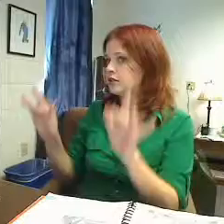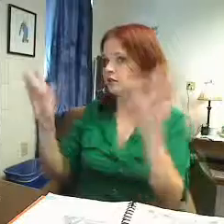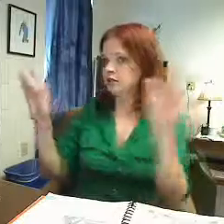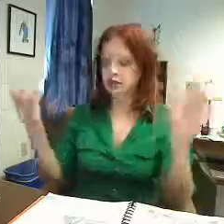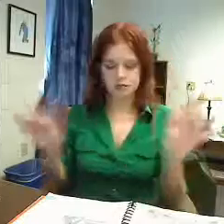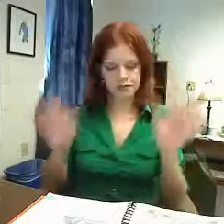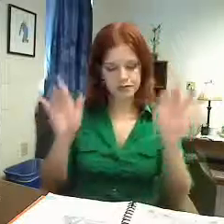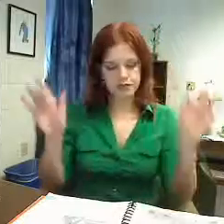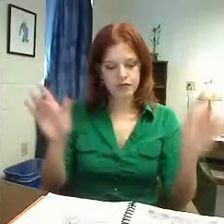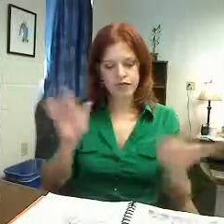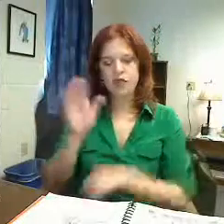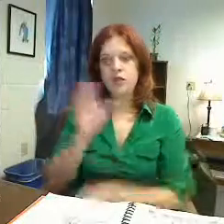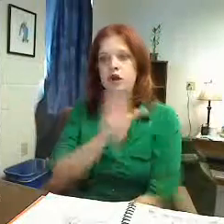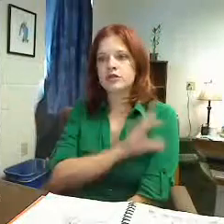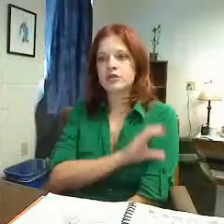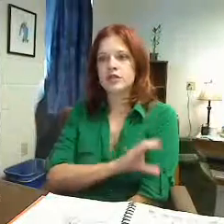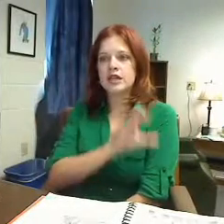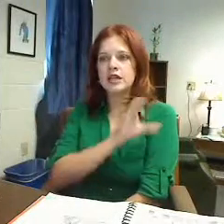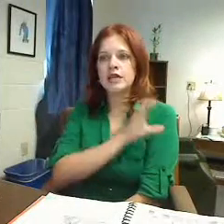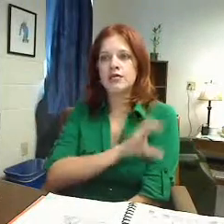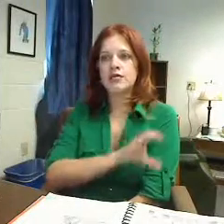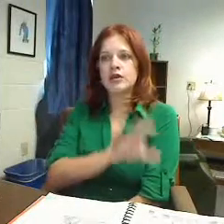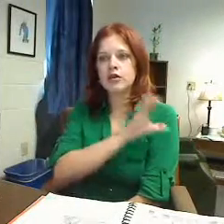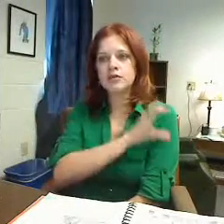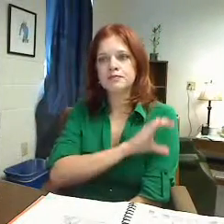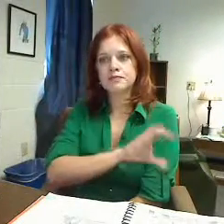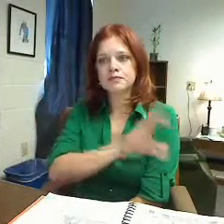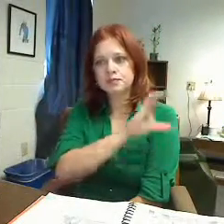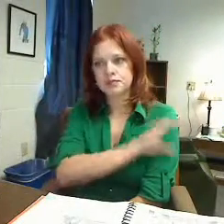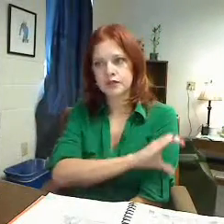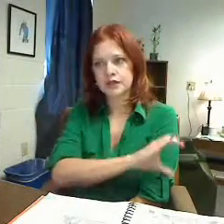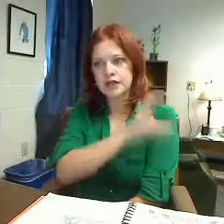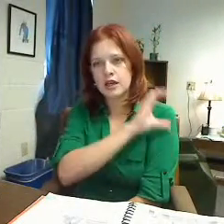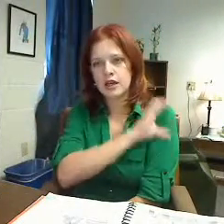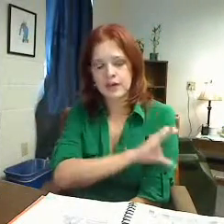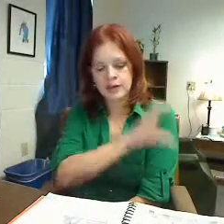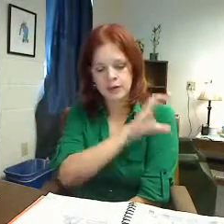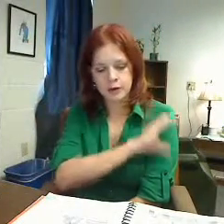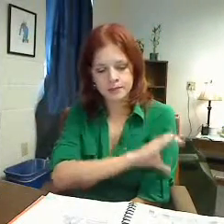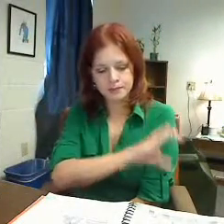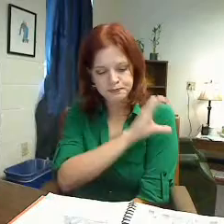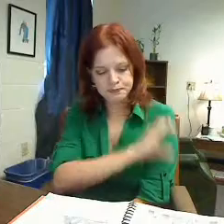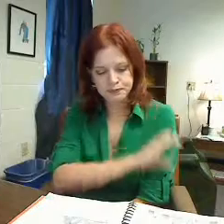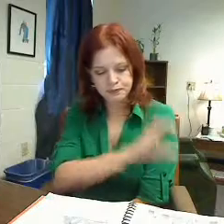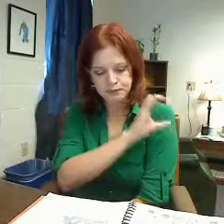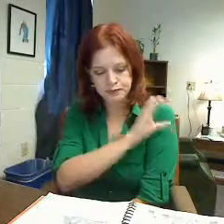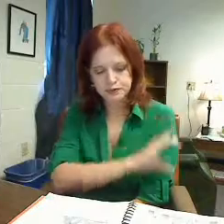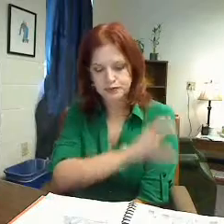in circles. You'll also see computer, a C coming down the arm.